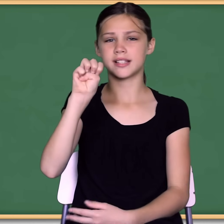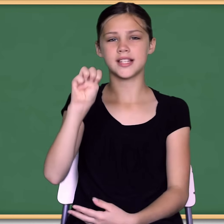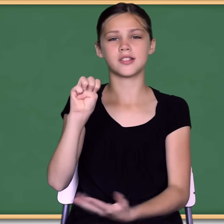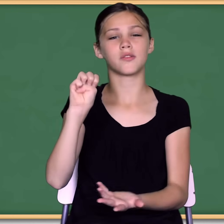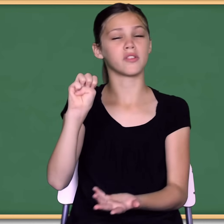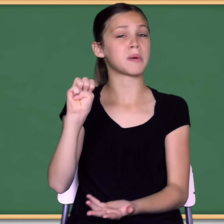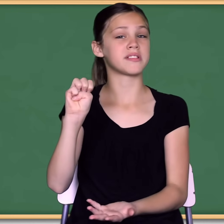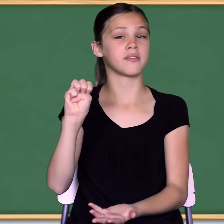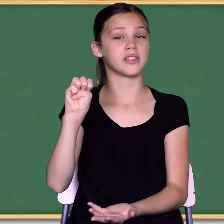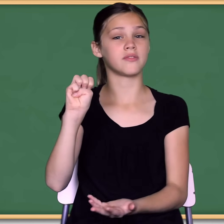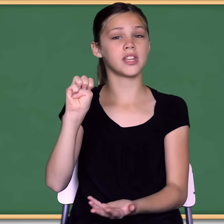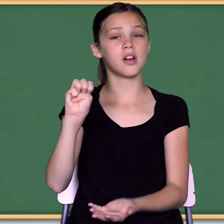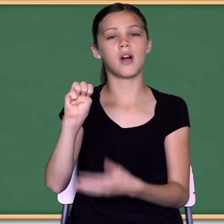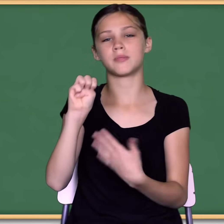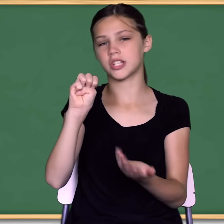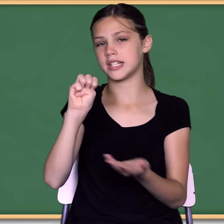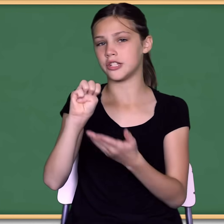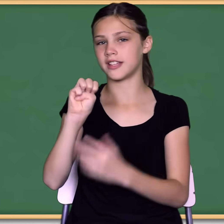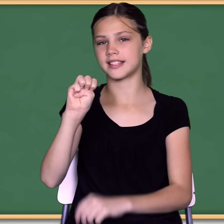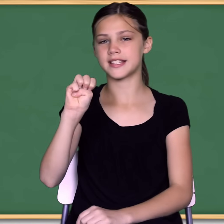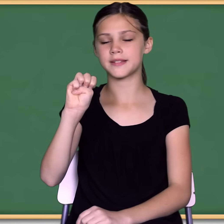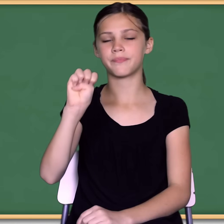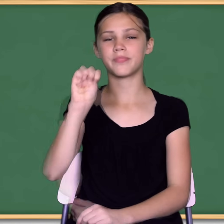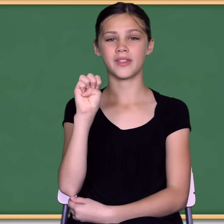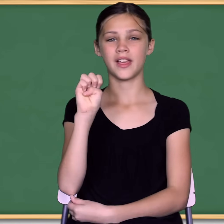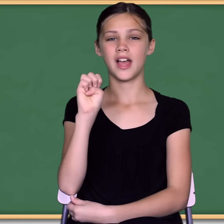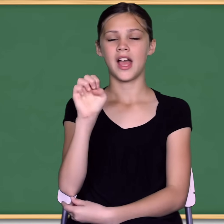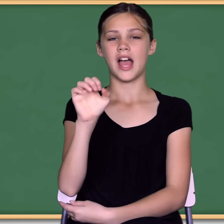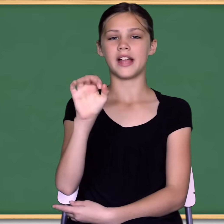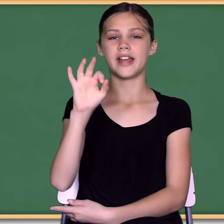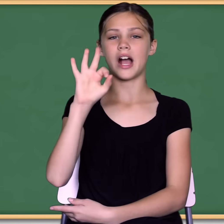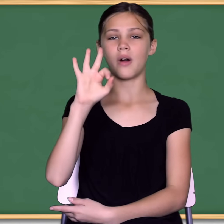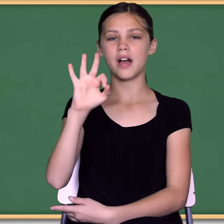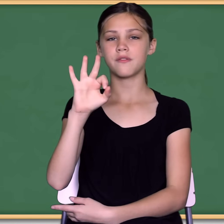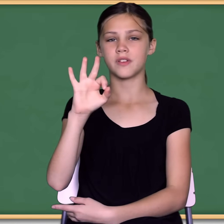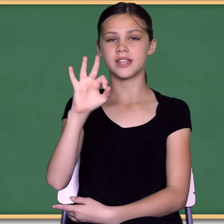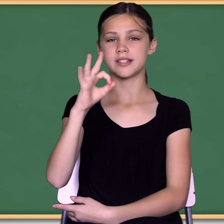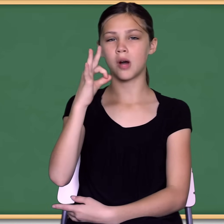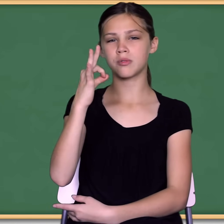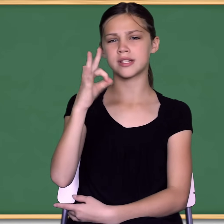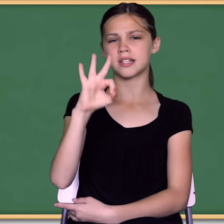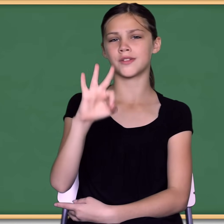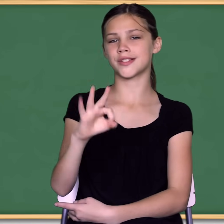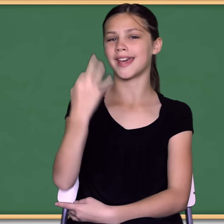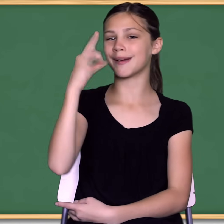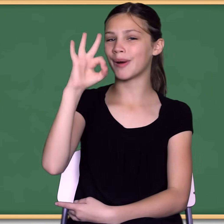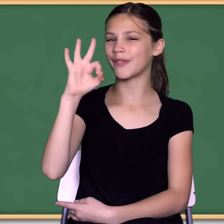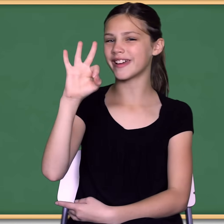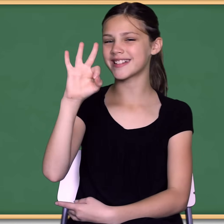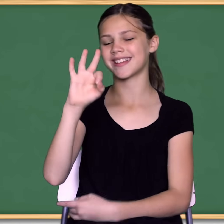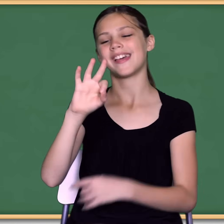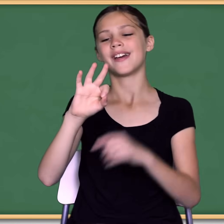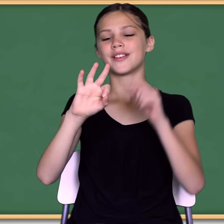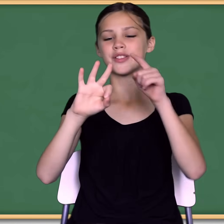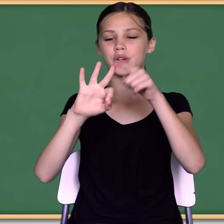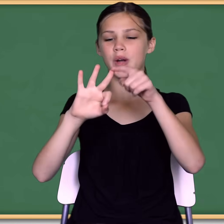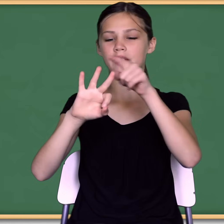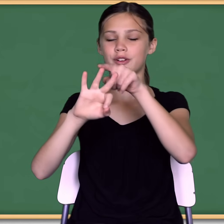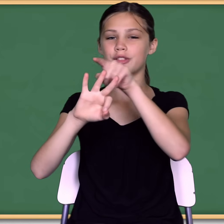like this, so for the purposes of this video, I'm just going to teach you like this. And now F is almost as if you're saying perfect. So you have your